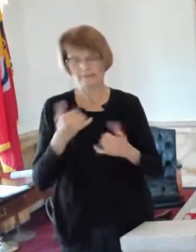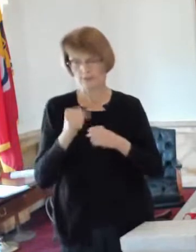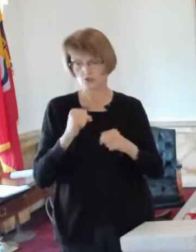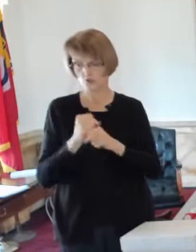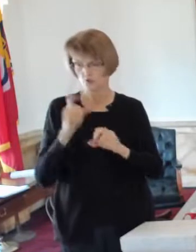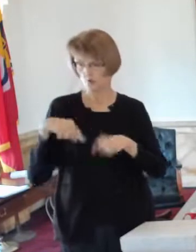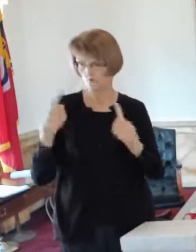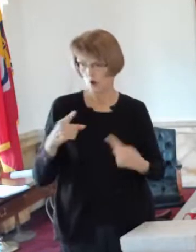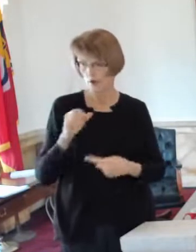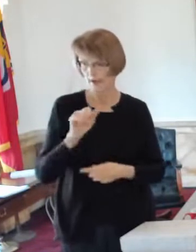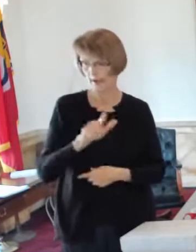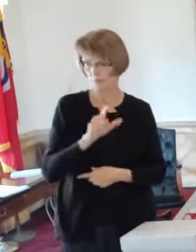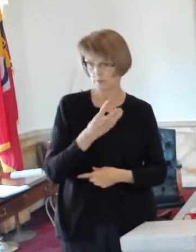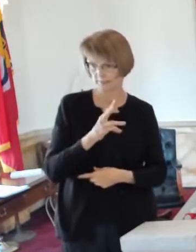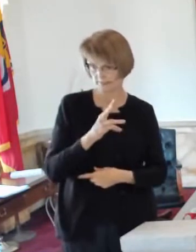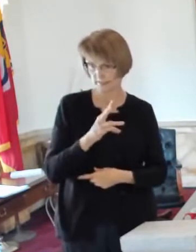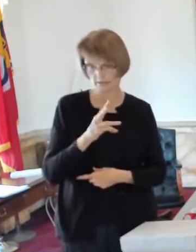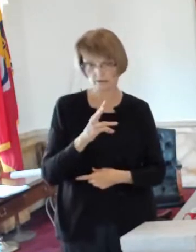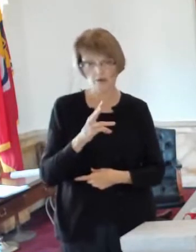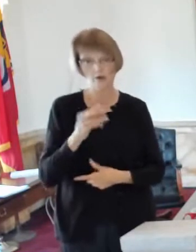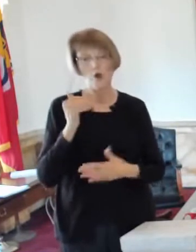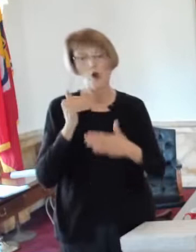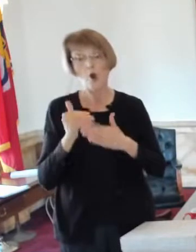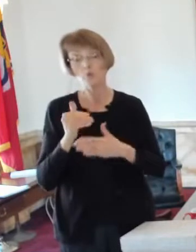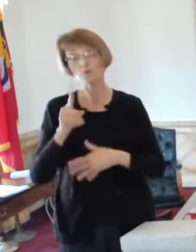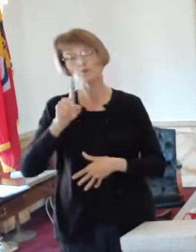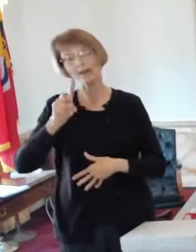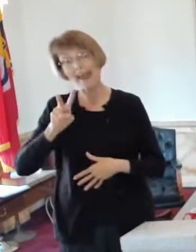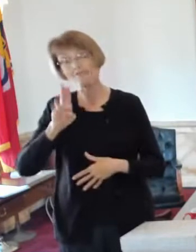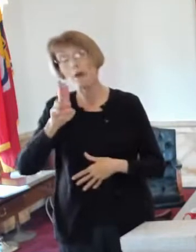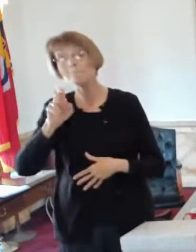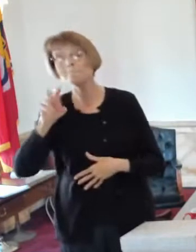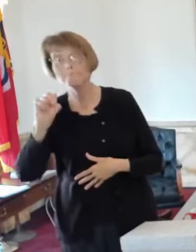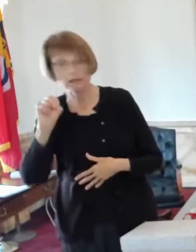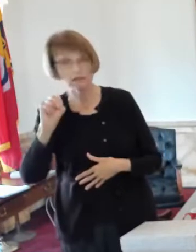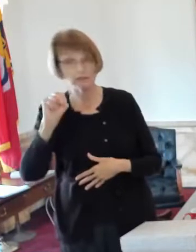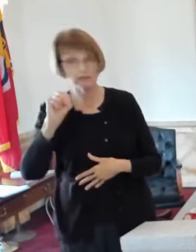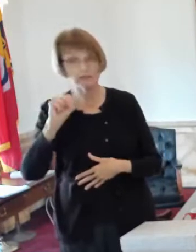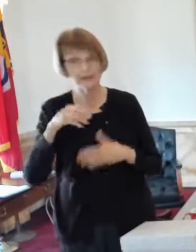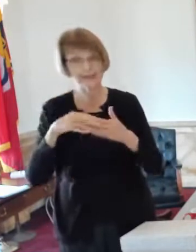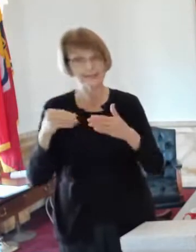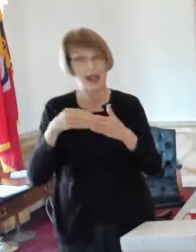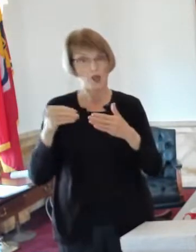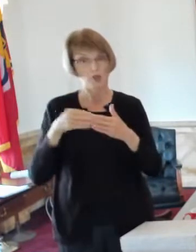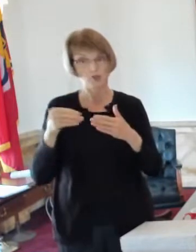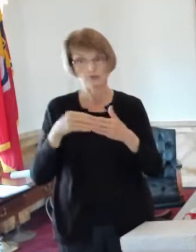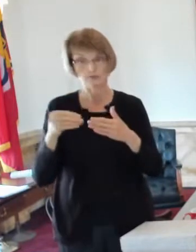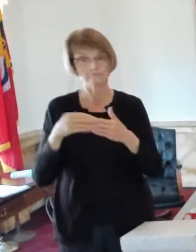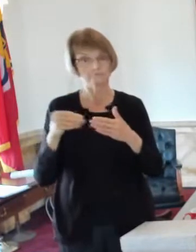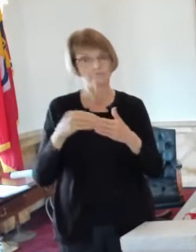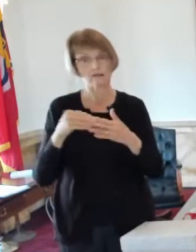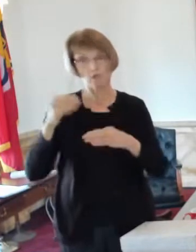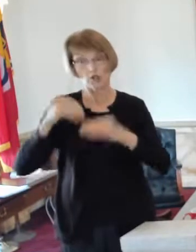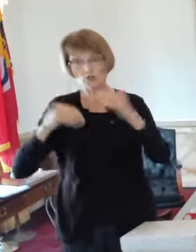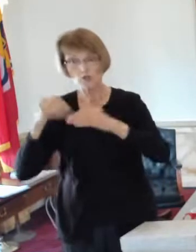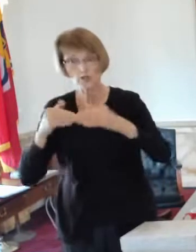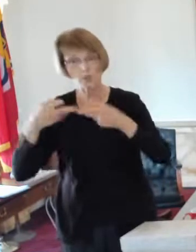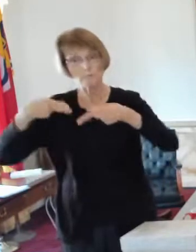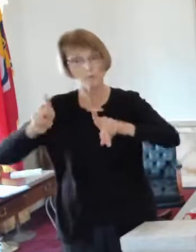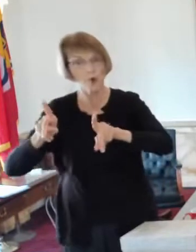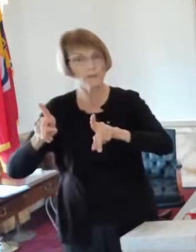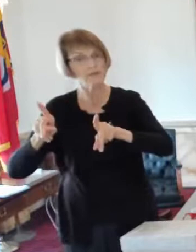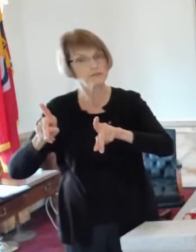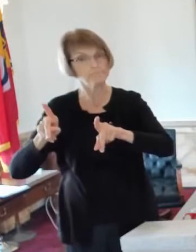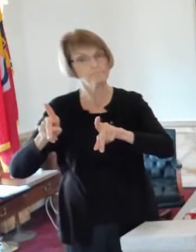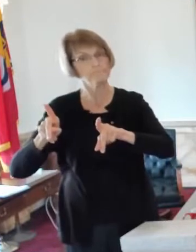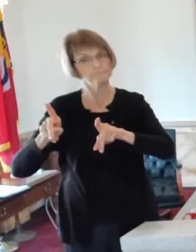16th, there's been almost $500 million in construction permits issued in the city of St. Louis. Of course,